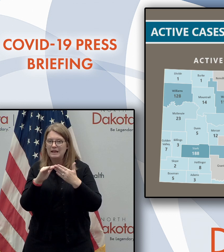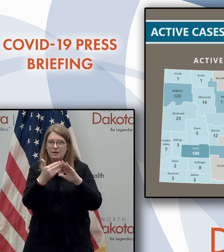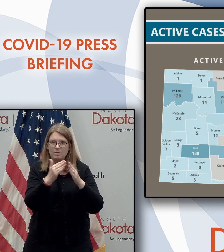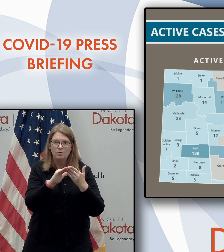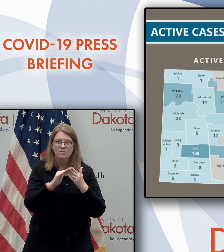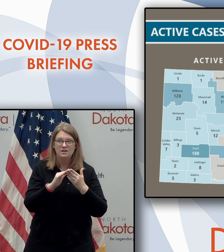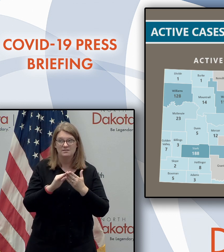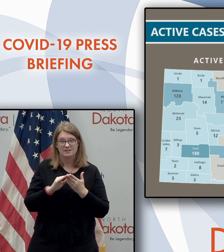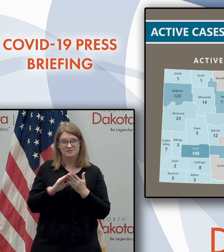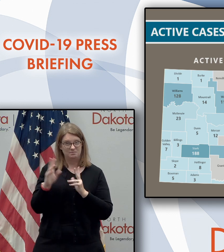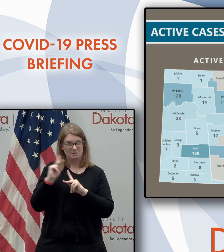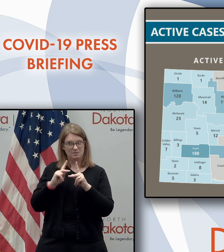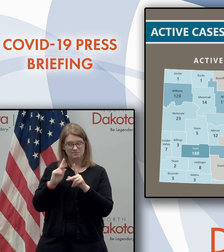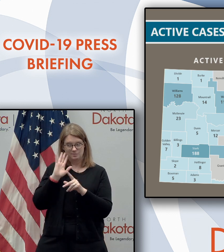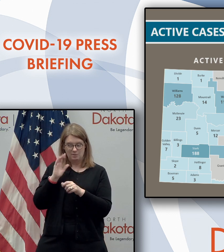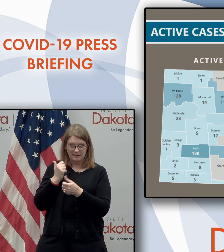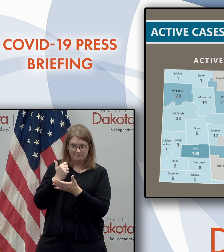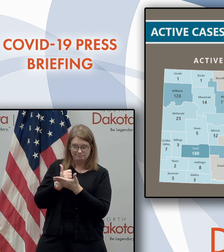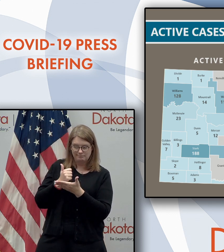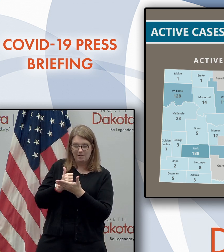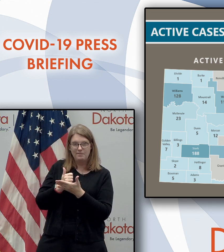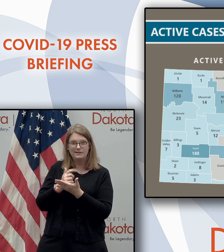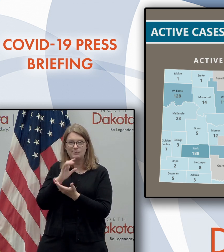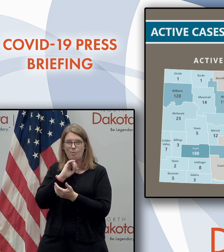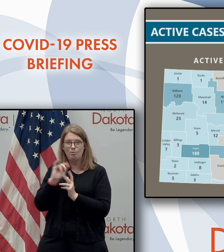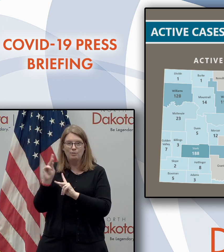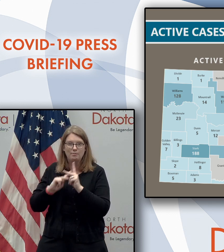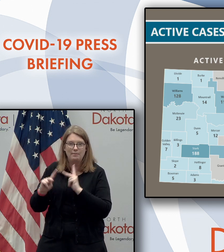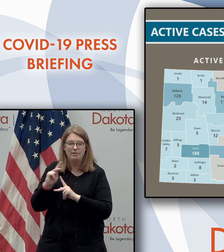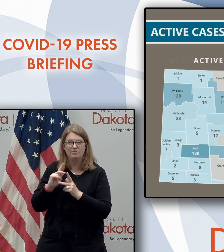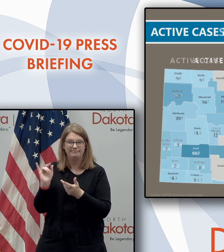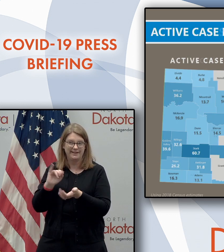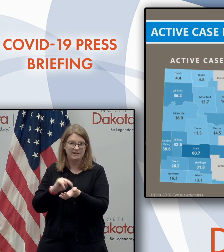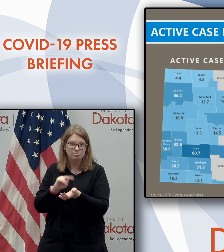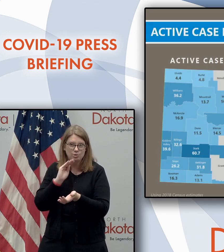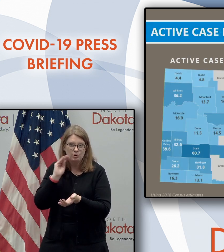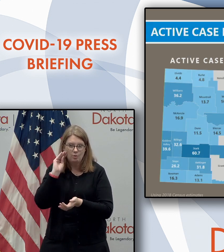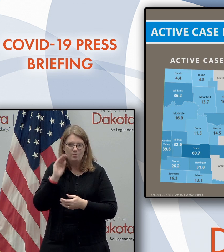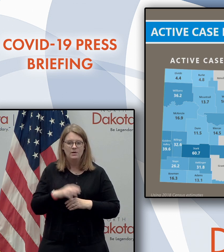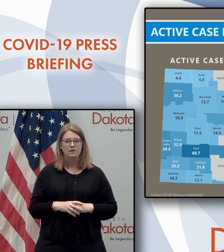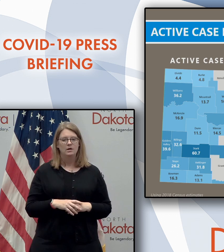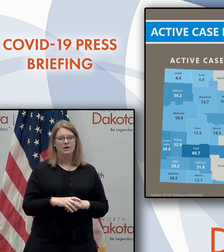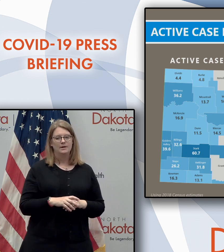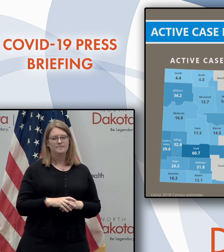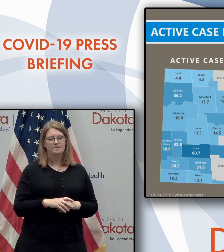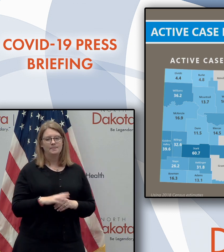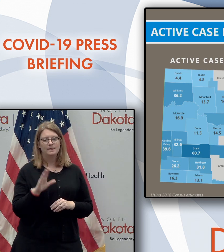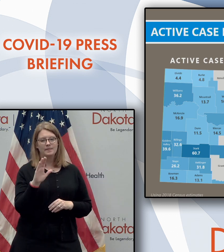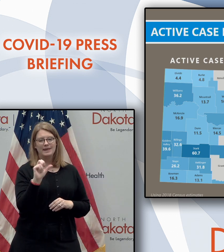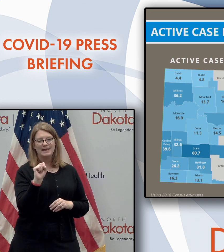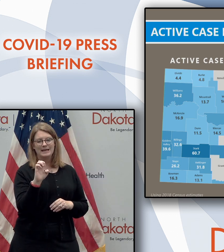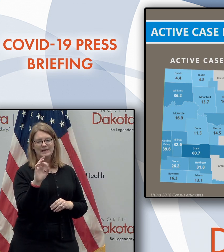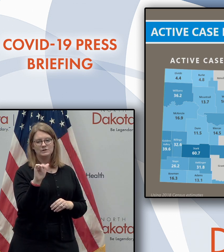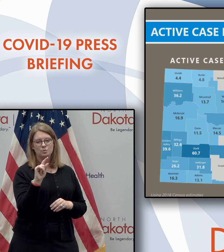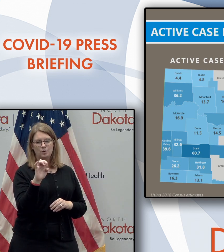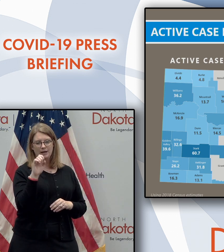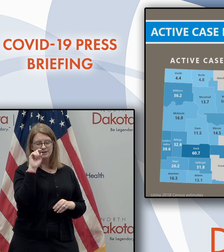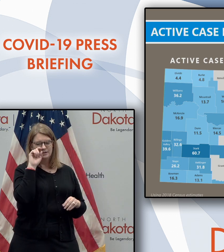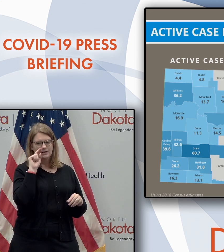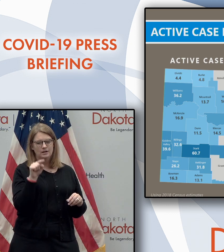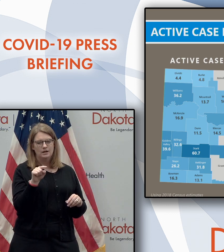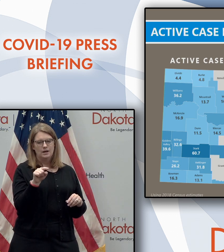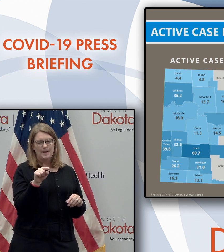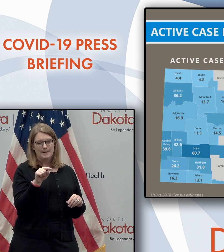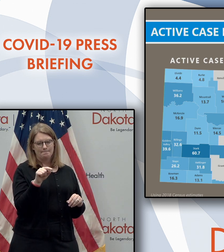most vulnerable. The active case rate varies quite a bit. Again, this is another form of a heat map, but